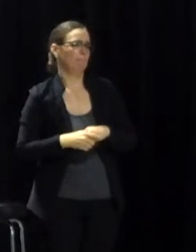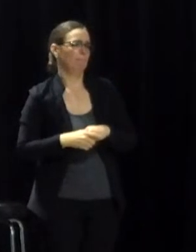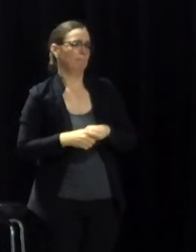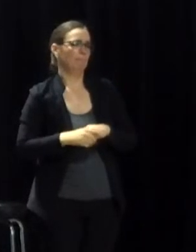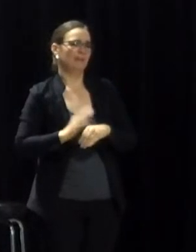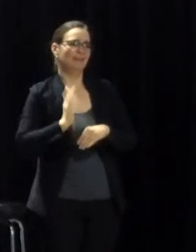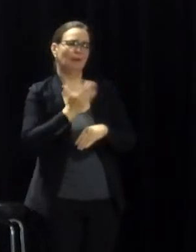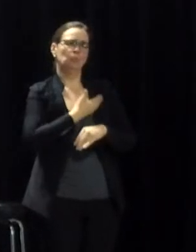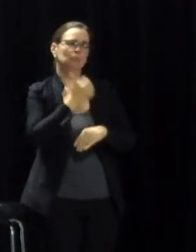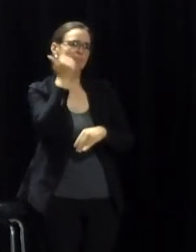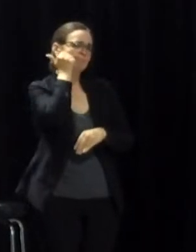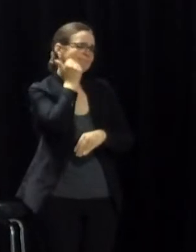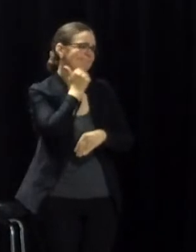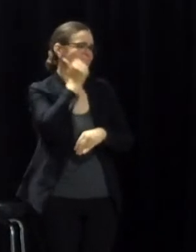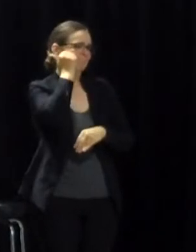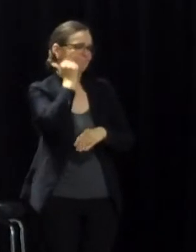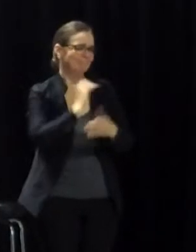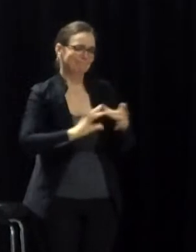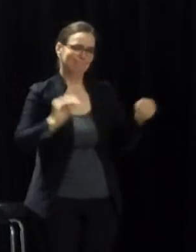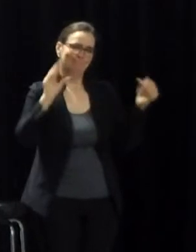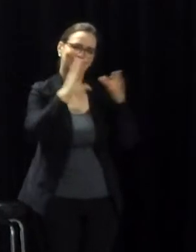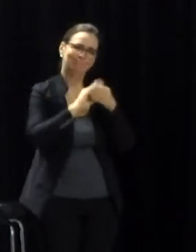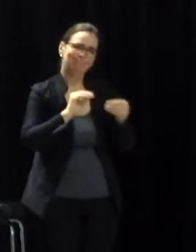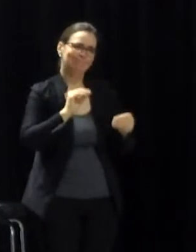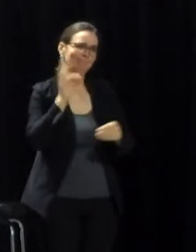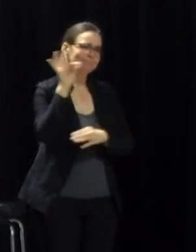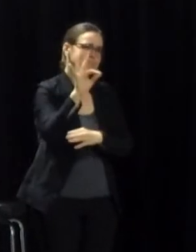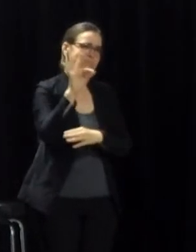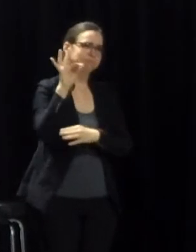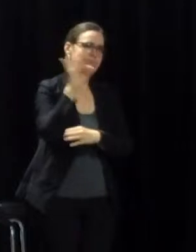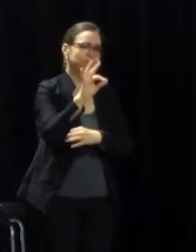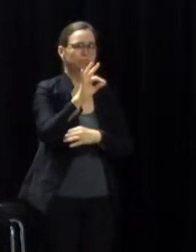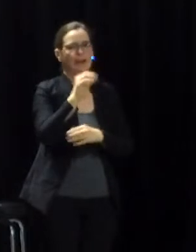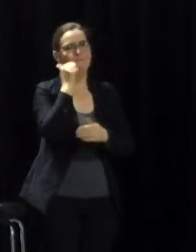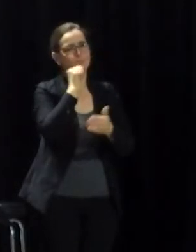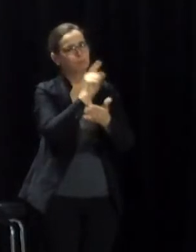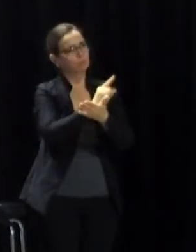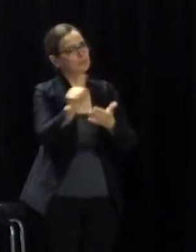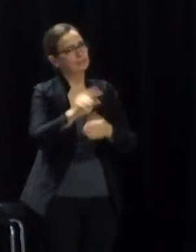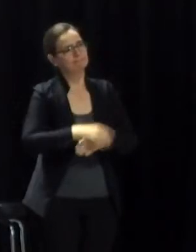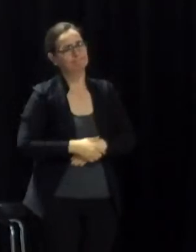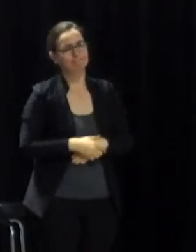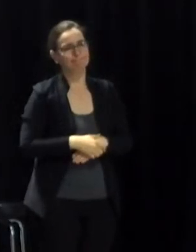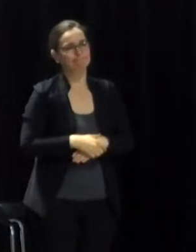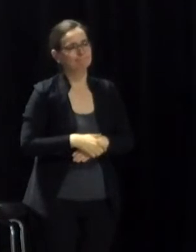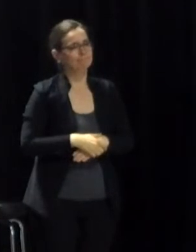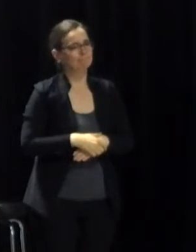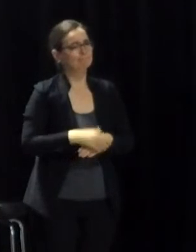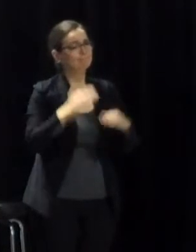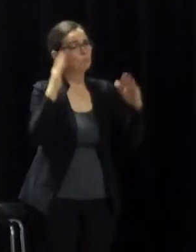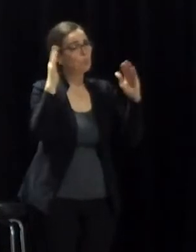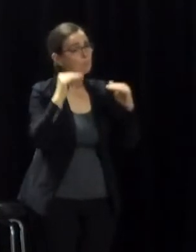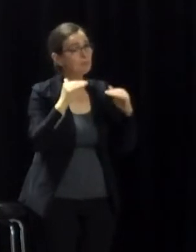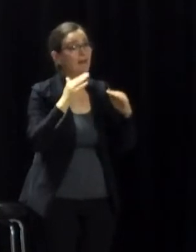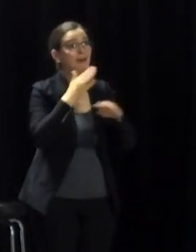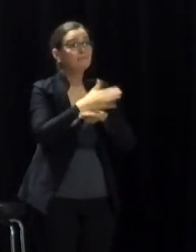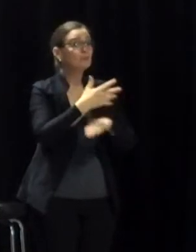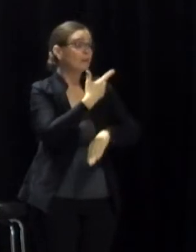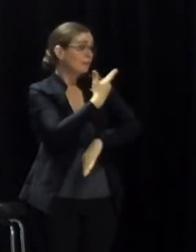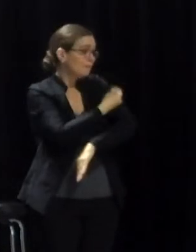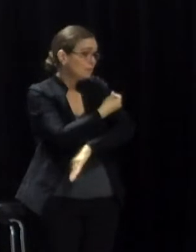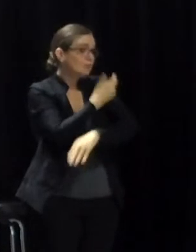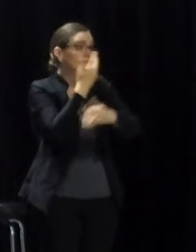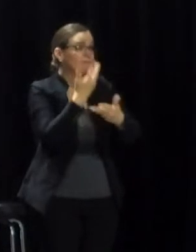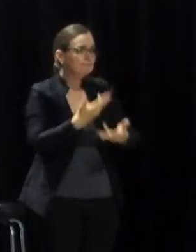we get through this. There's going to be, at some point, we're going to move into another phase of this once we get a vaccine, and we're working on getting the vaccine